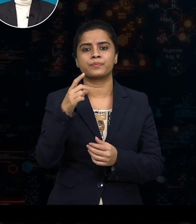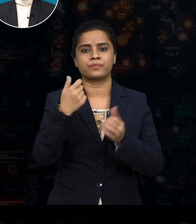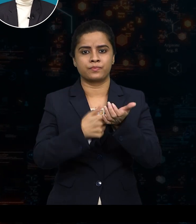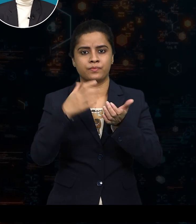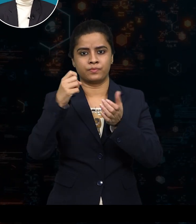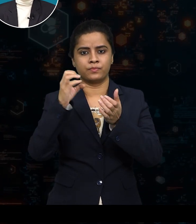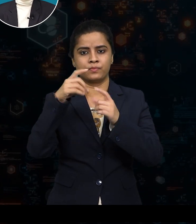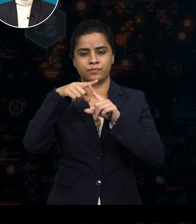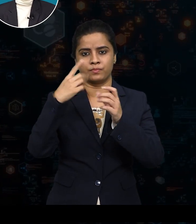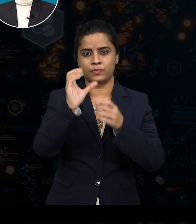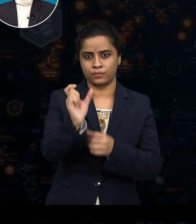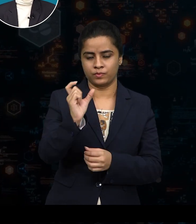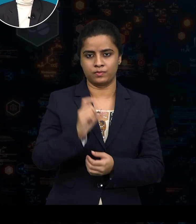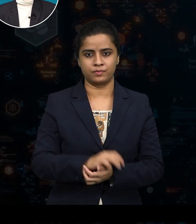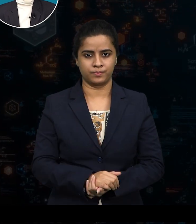word.